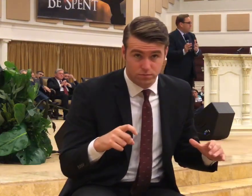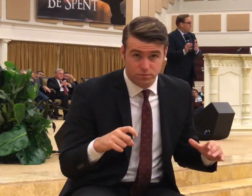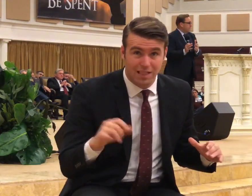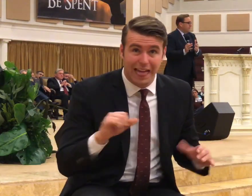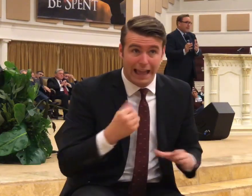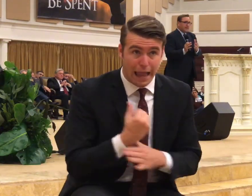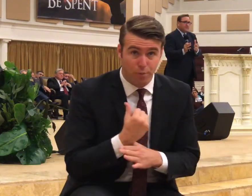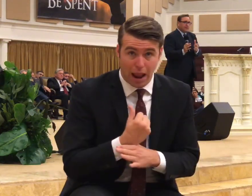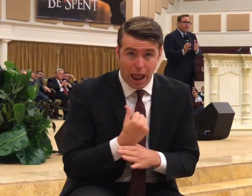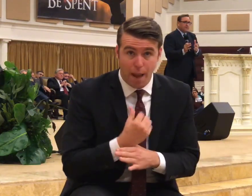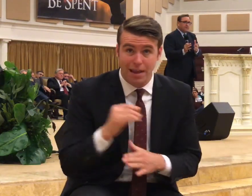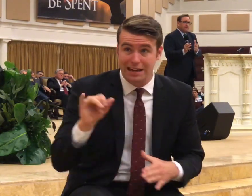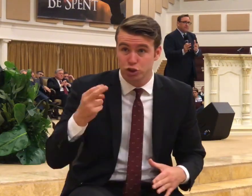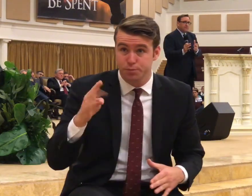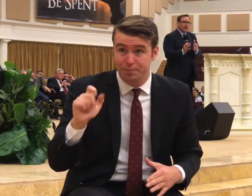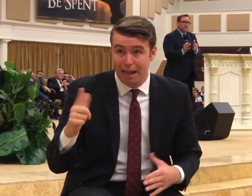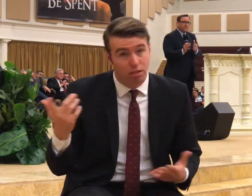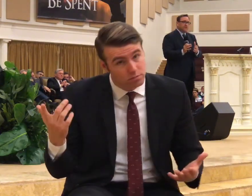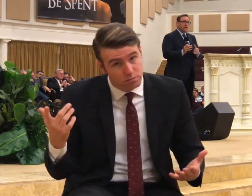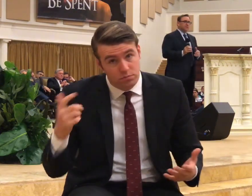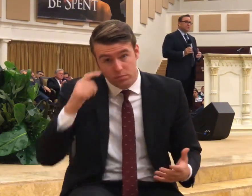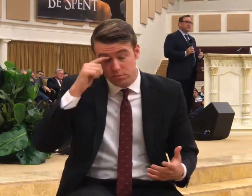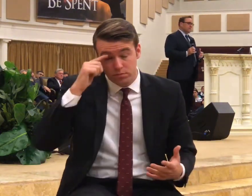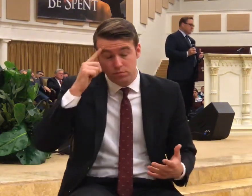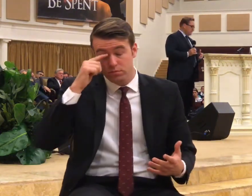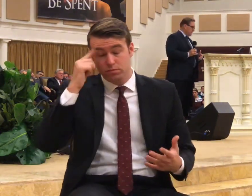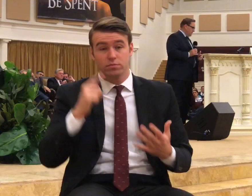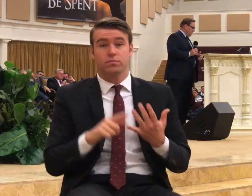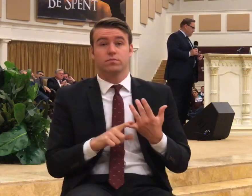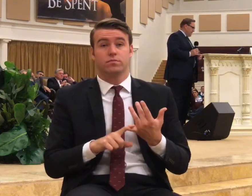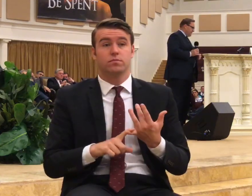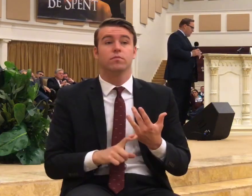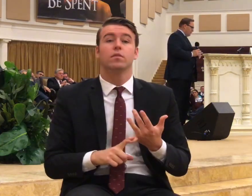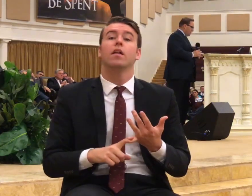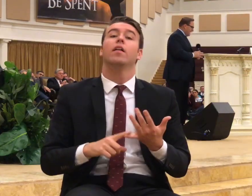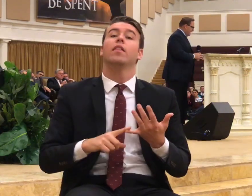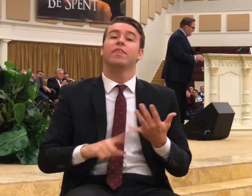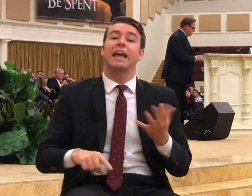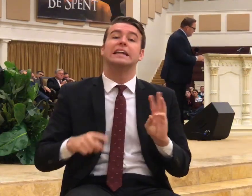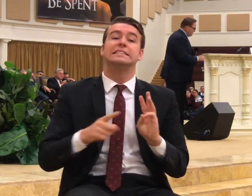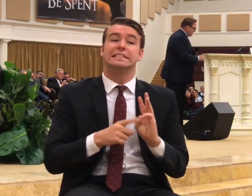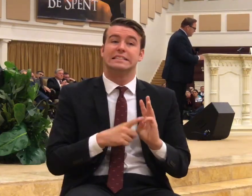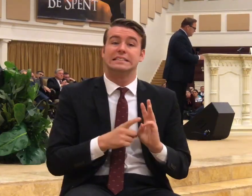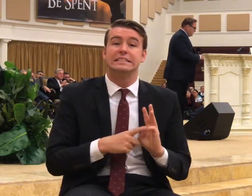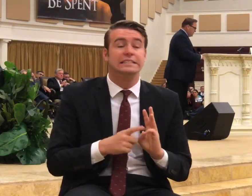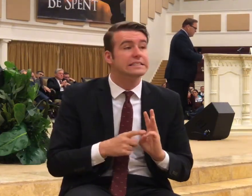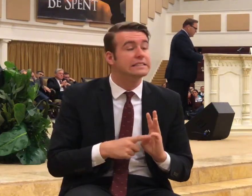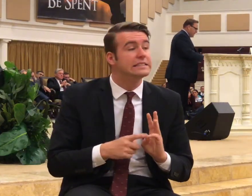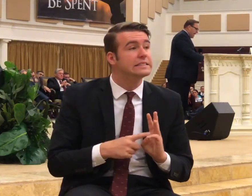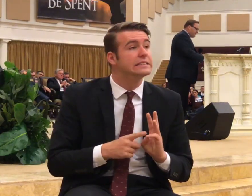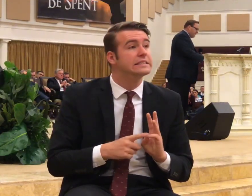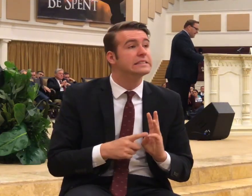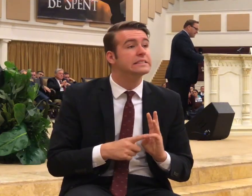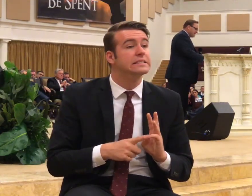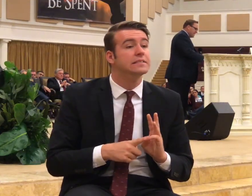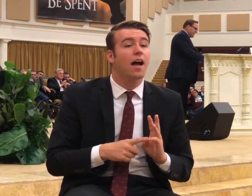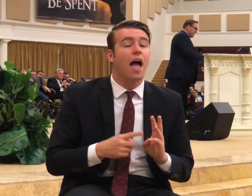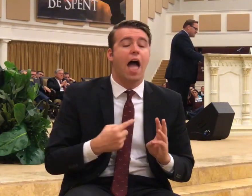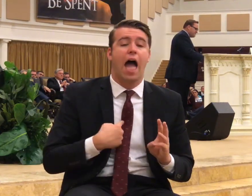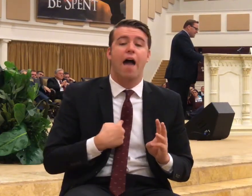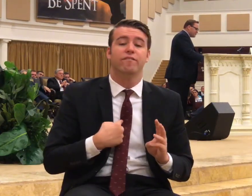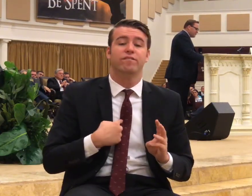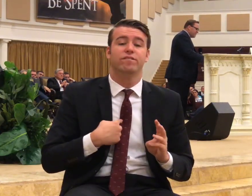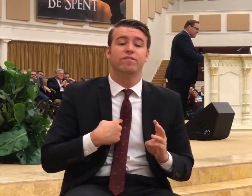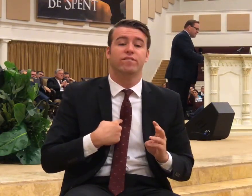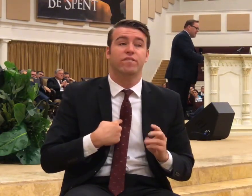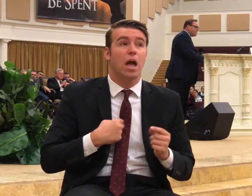Abraham and Ishmael as a result. Then there will be the conflict